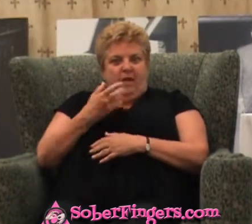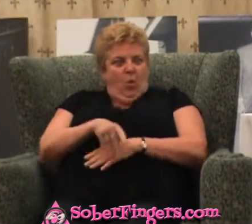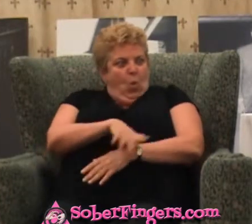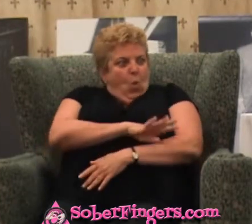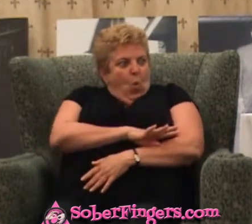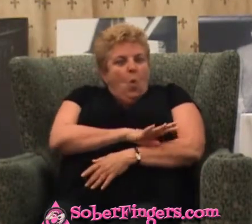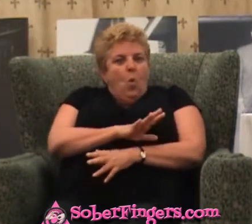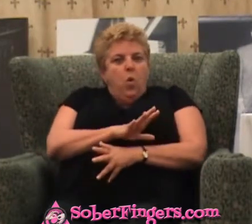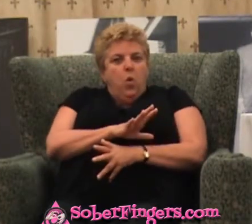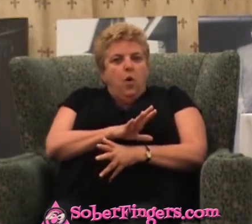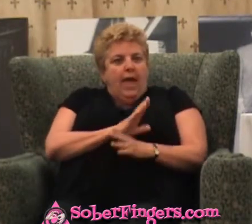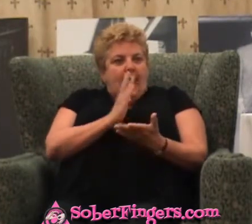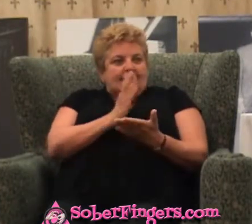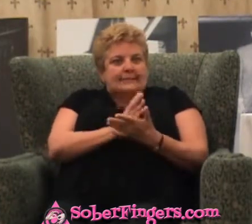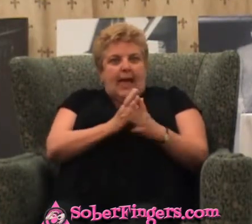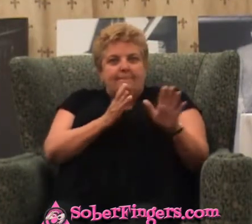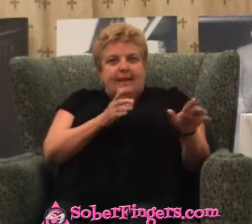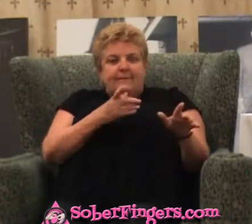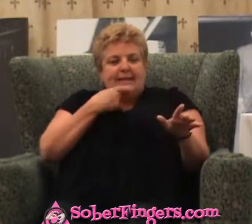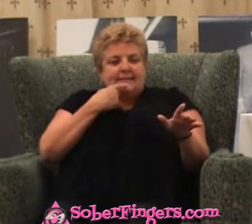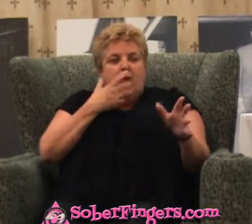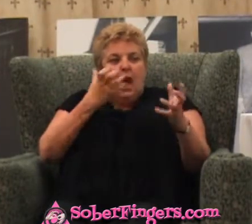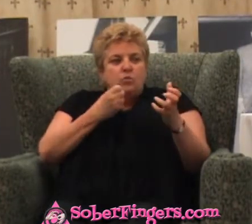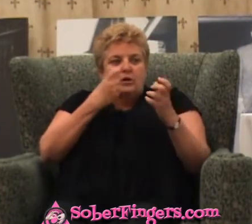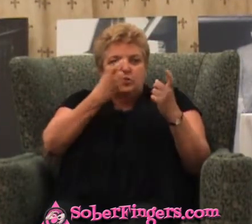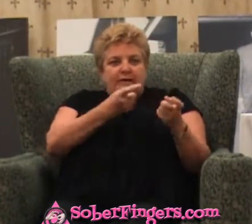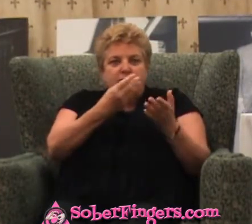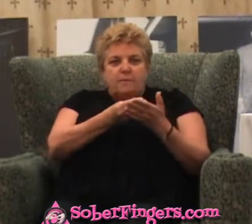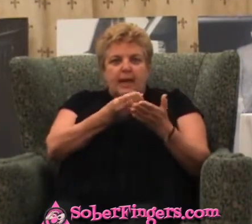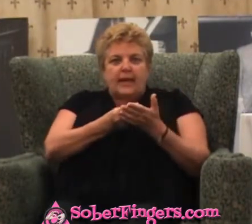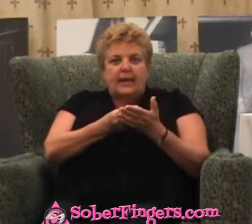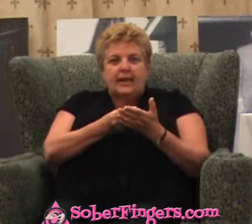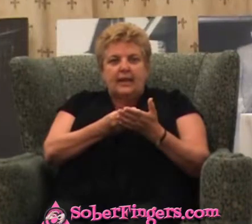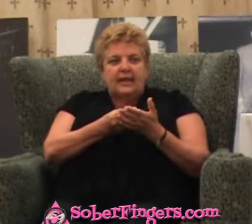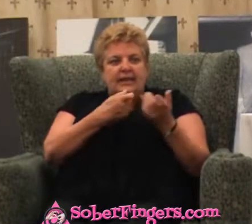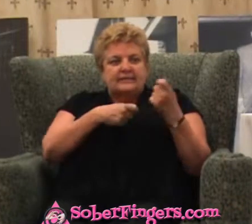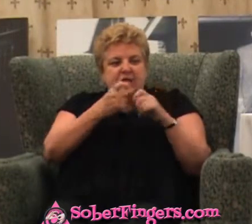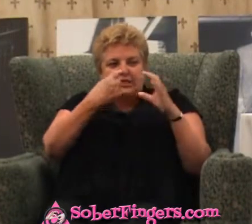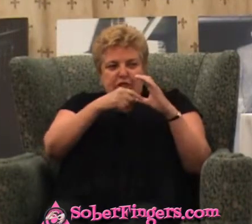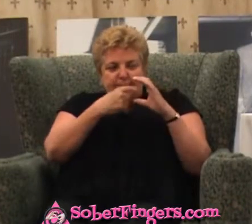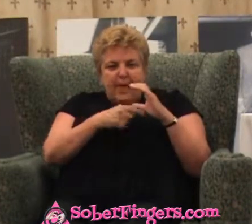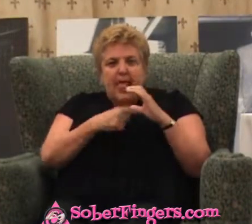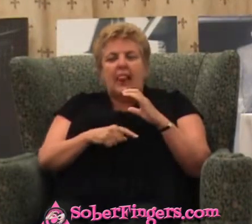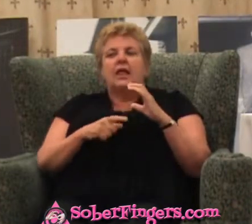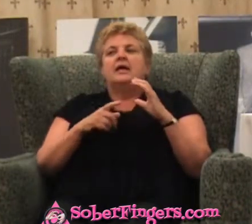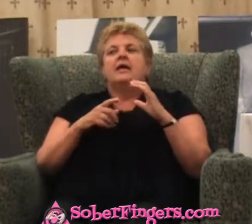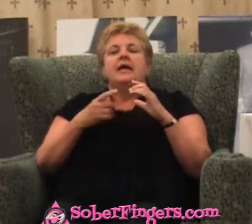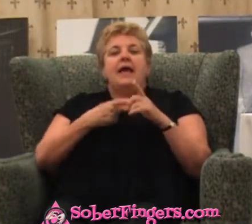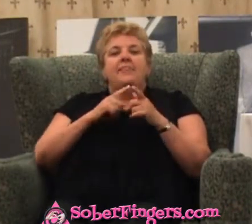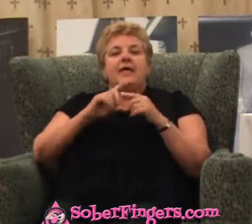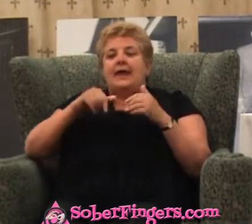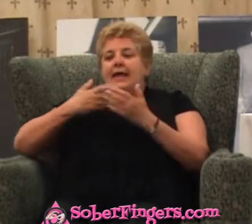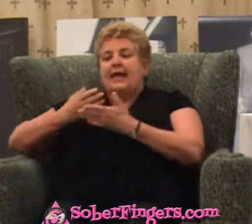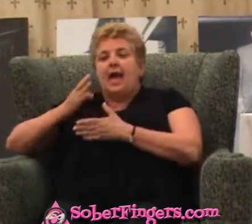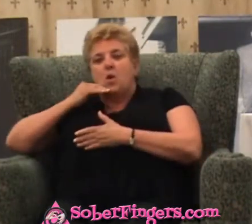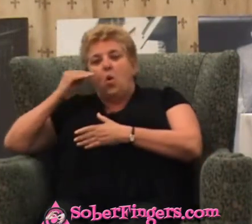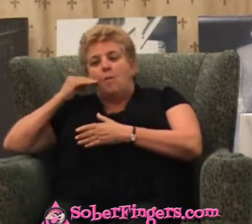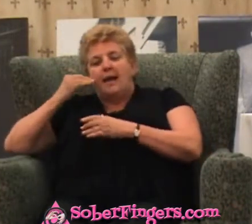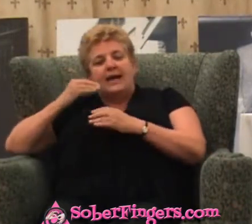and I stopped him, told him I wanted to help. We exchanged email addresses, and as soon as I got home, I emailed him. And he said, thank